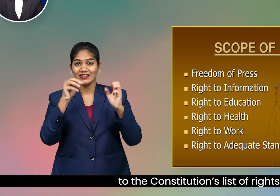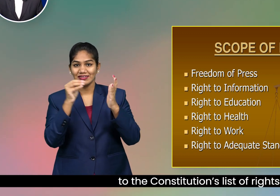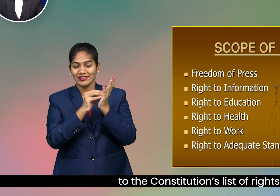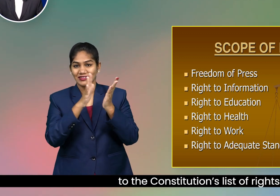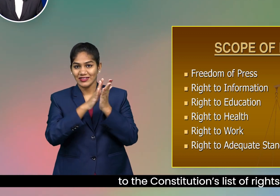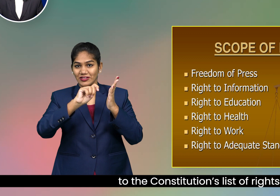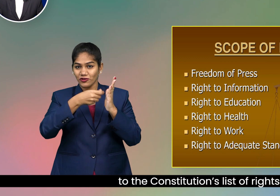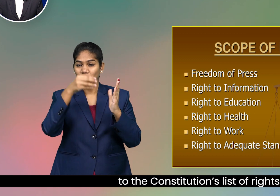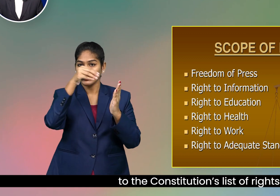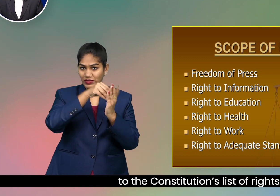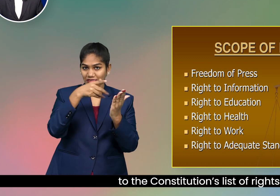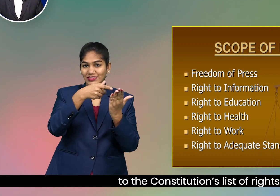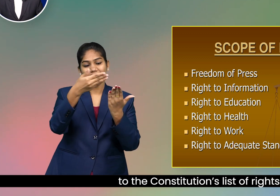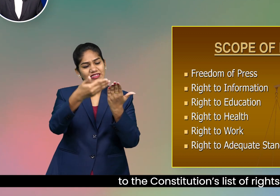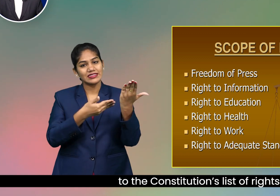Constitution's list of rights.